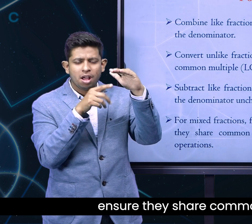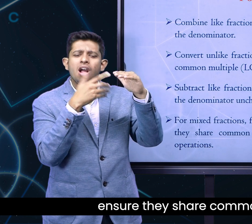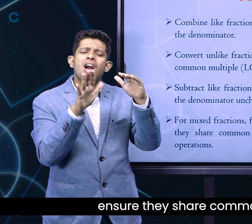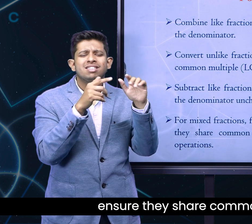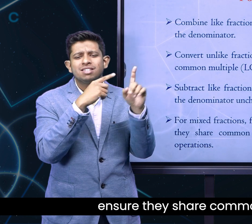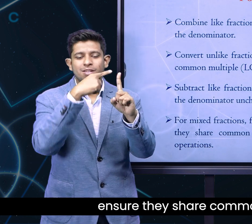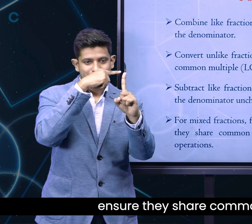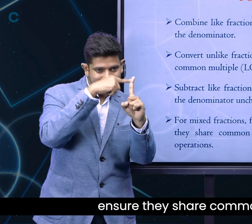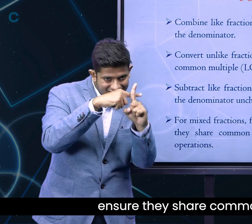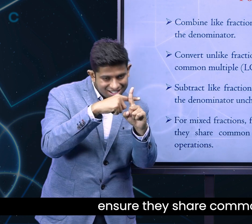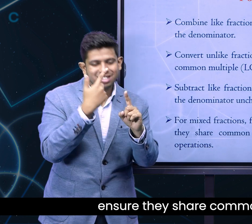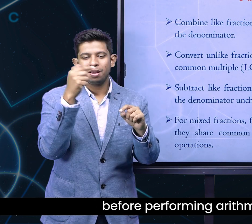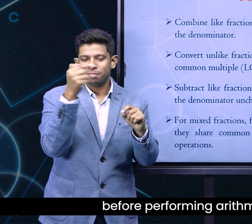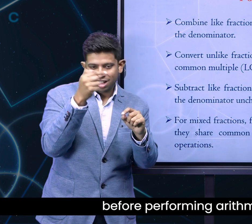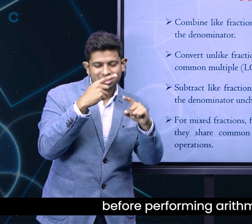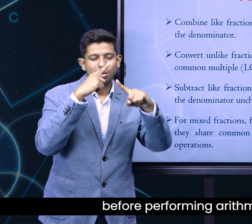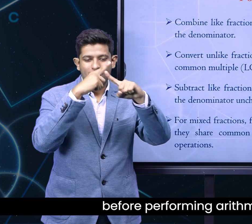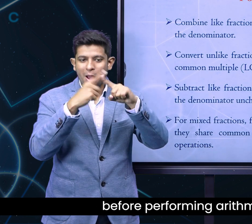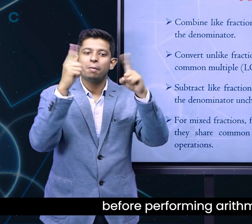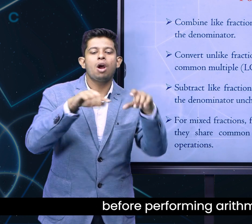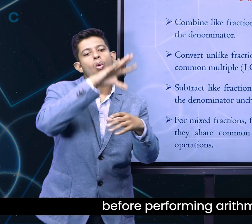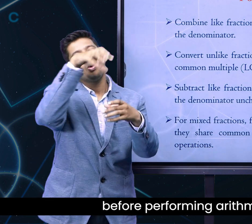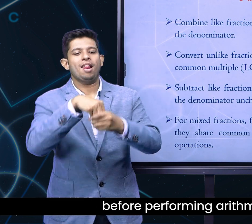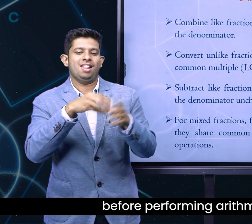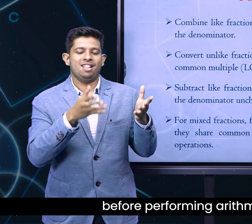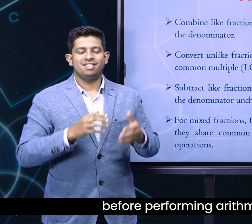Ensure they share common denominators before performing arithmetic operations.